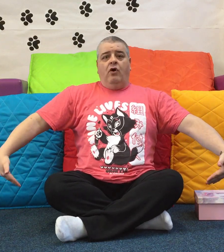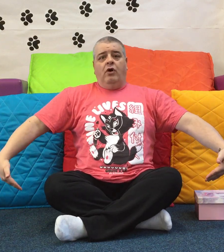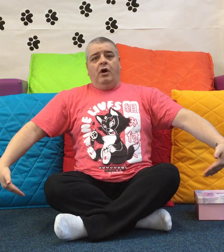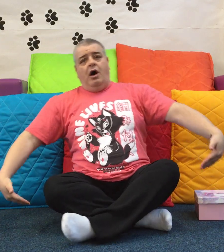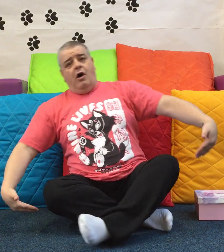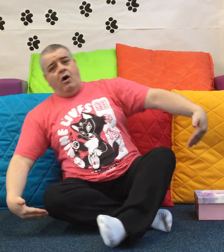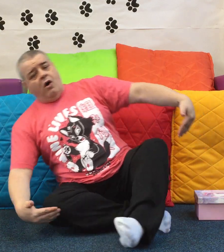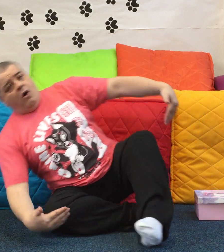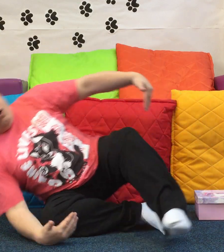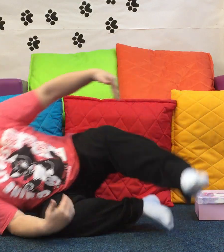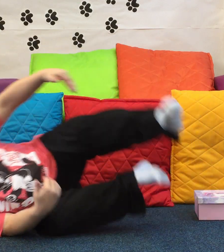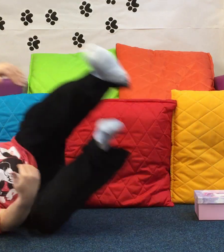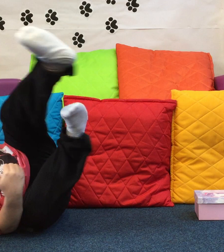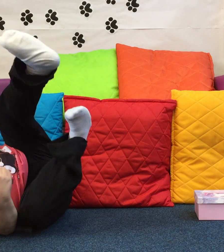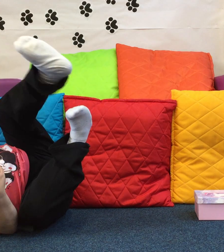fall. Oh!